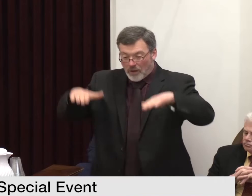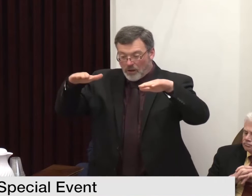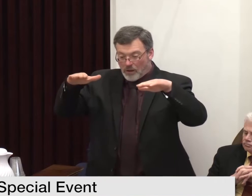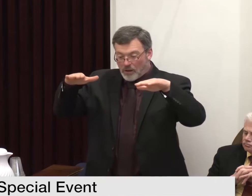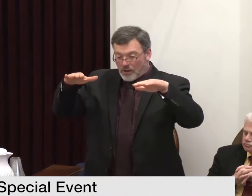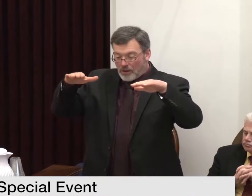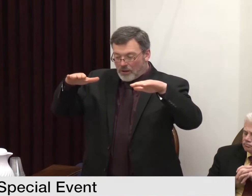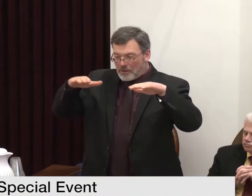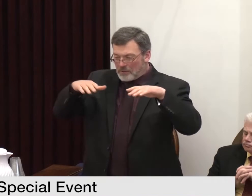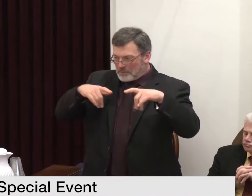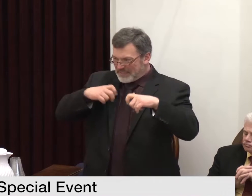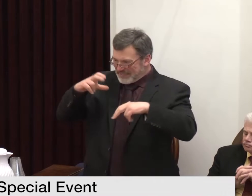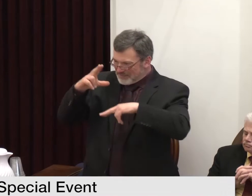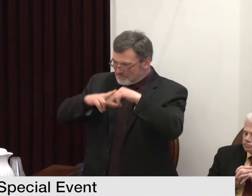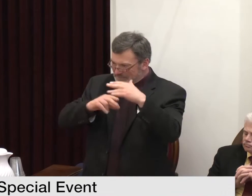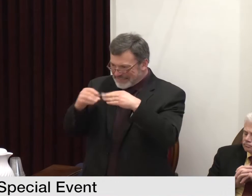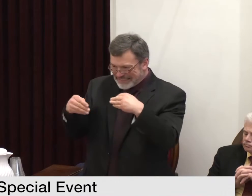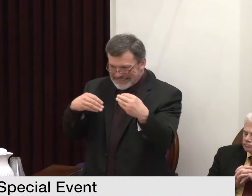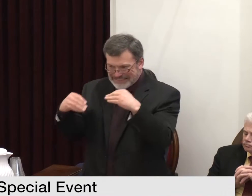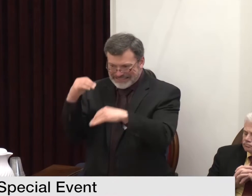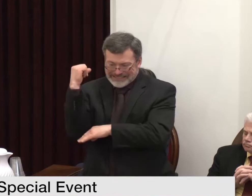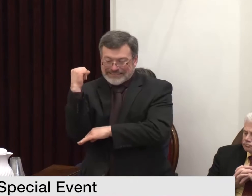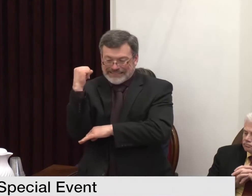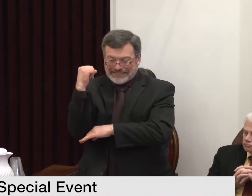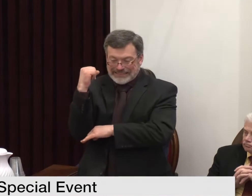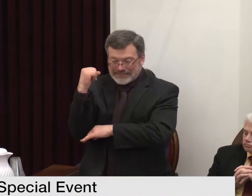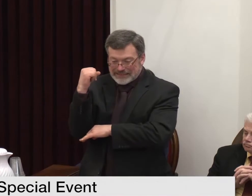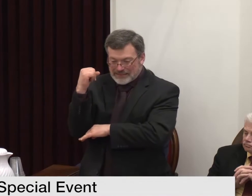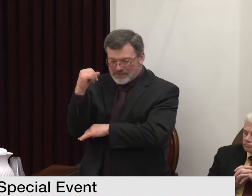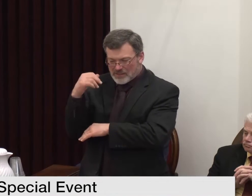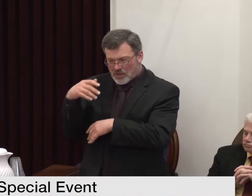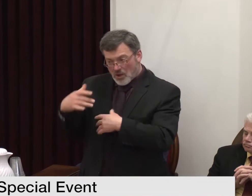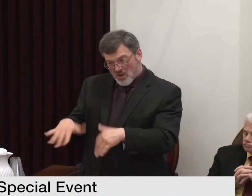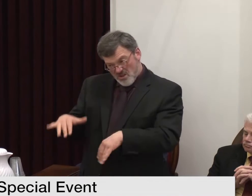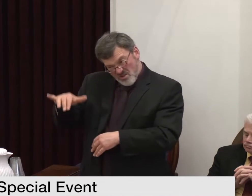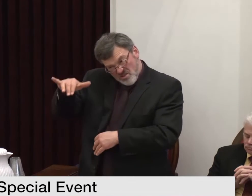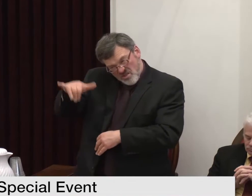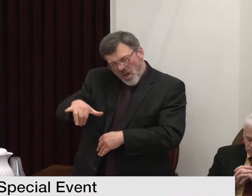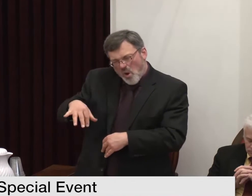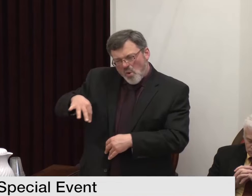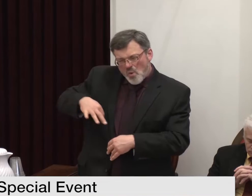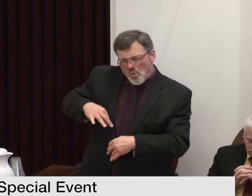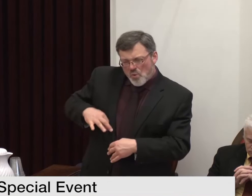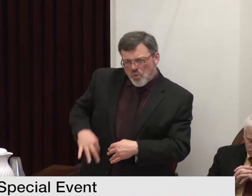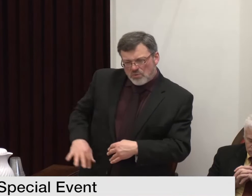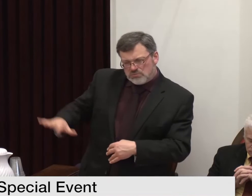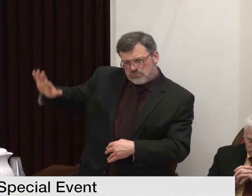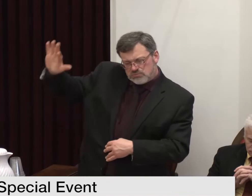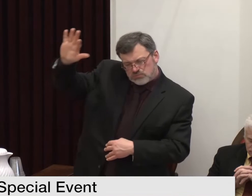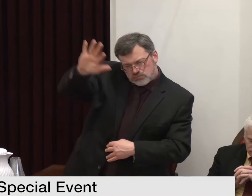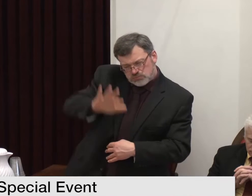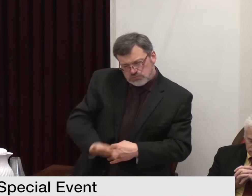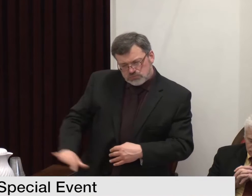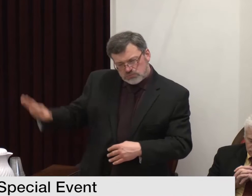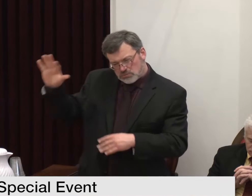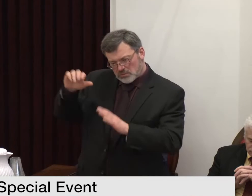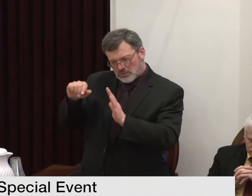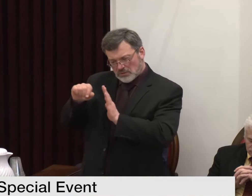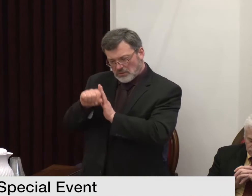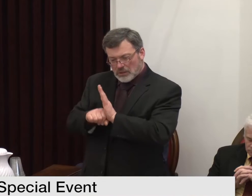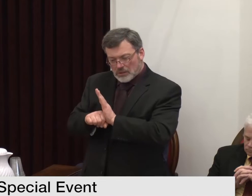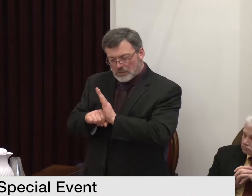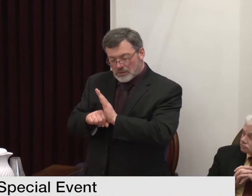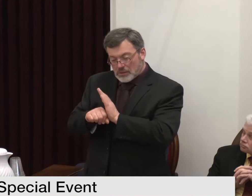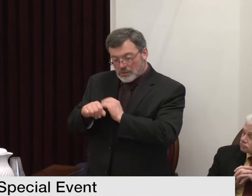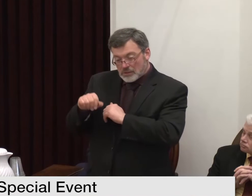that benefits the whole state. That's why our BAA proposal includes $36 million for both state